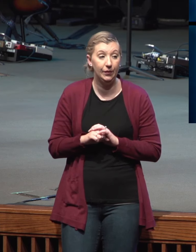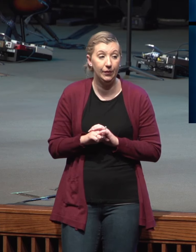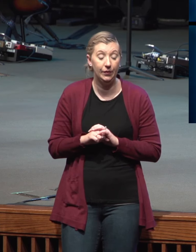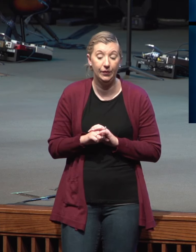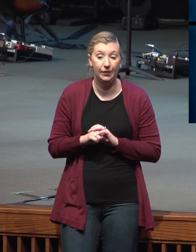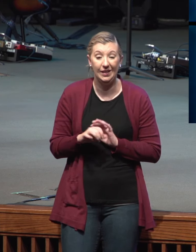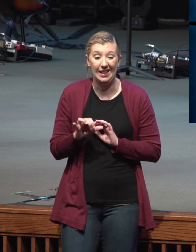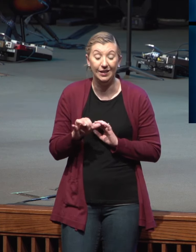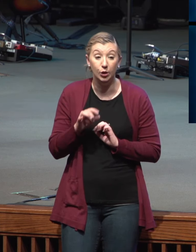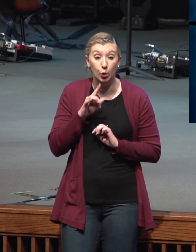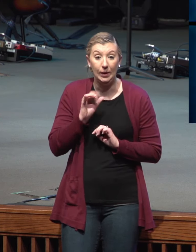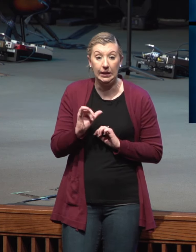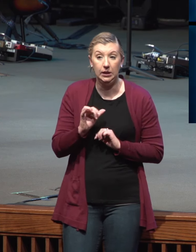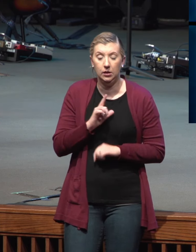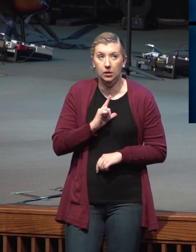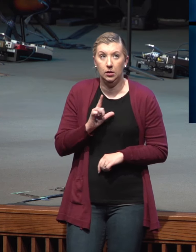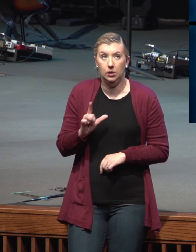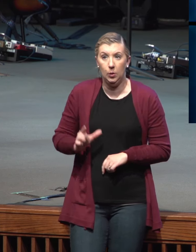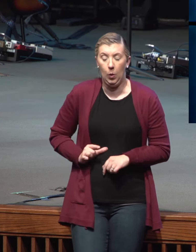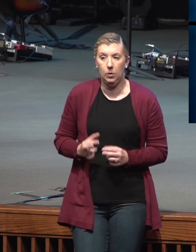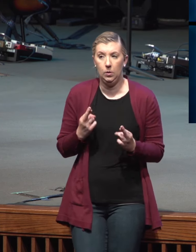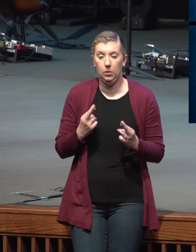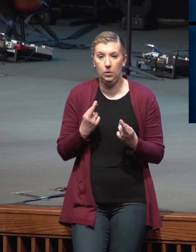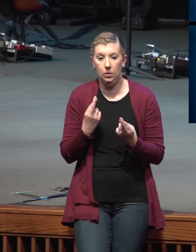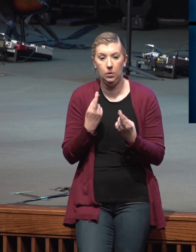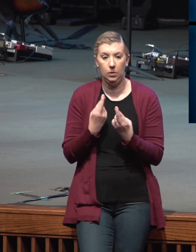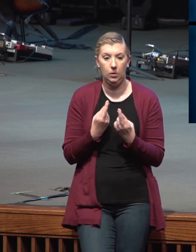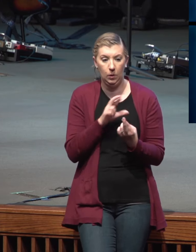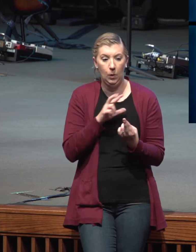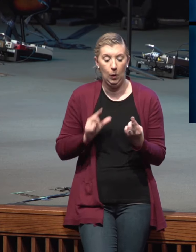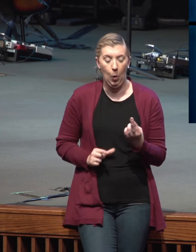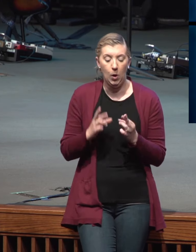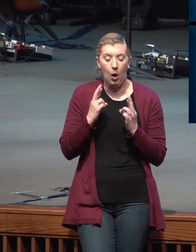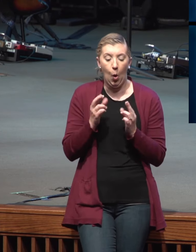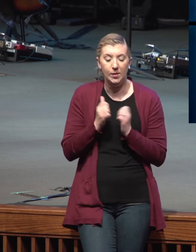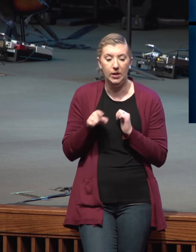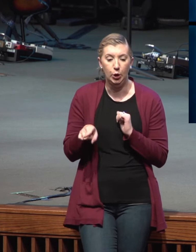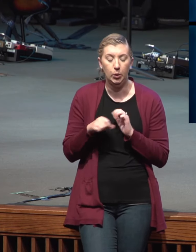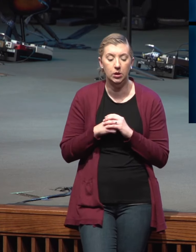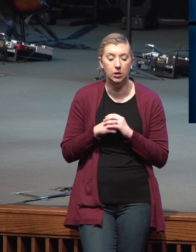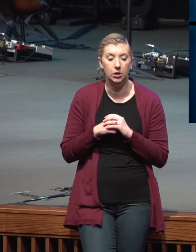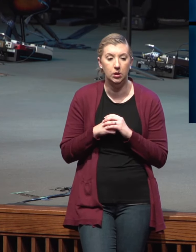Probably like, really? Like, I hope the Lord's with you.